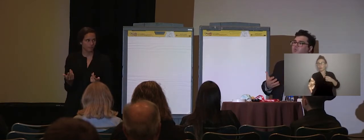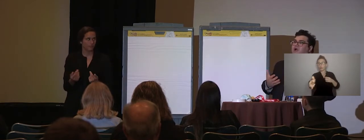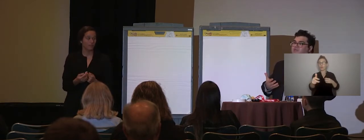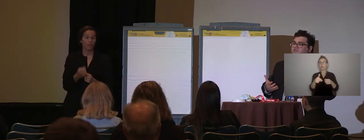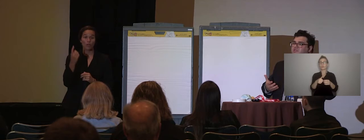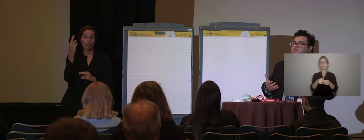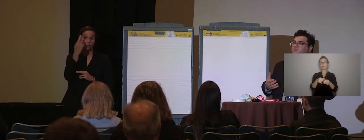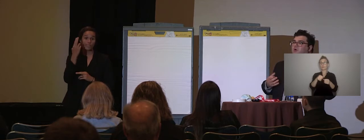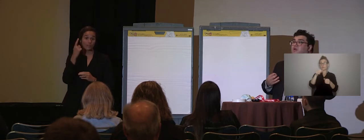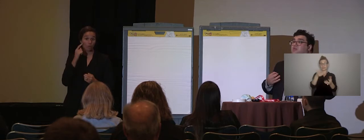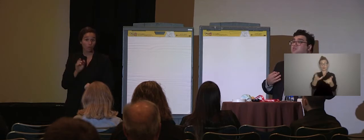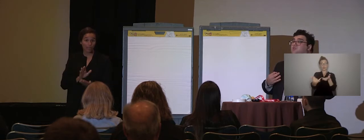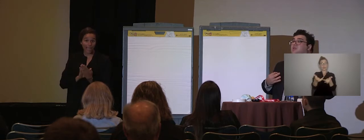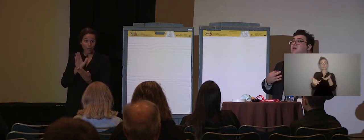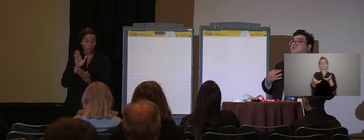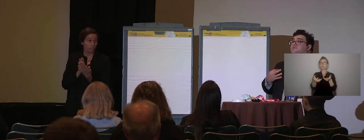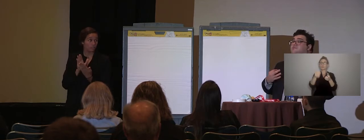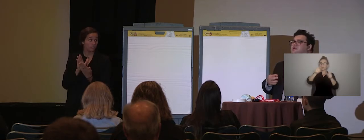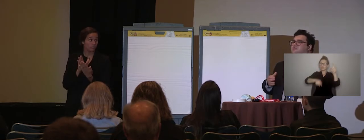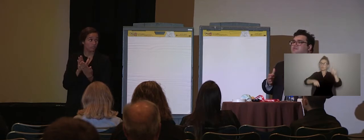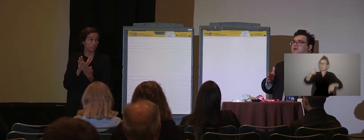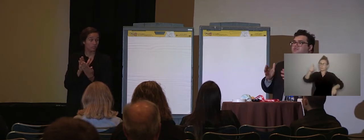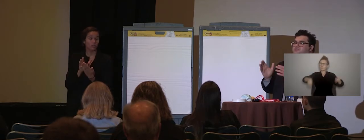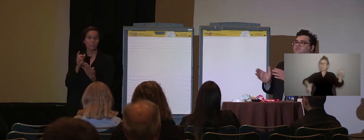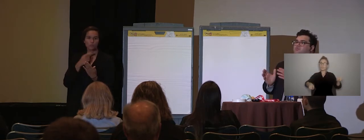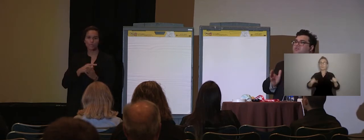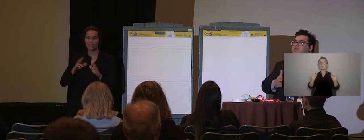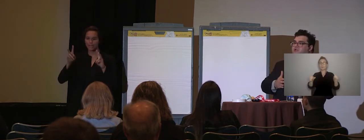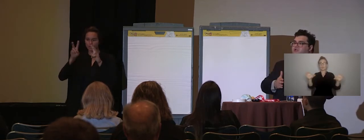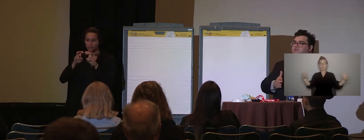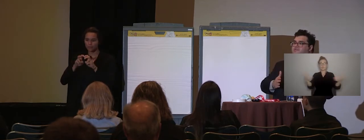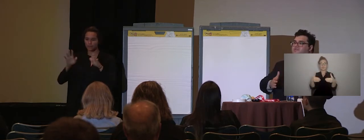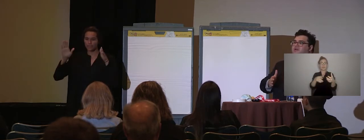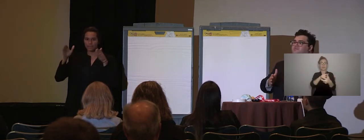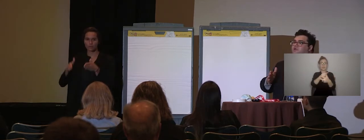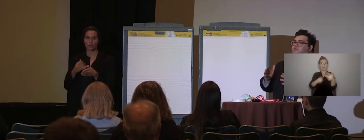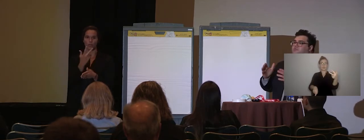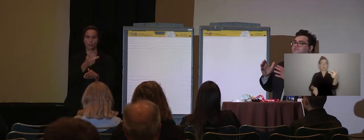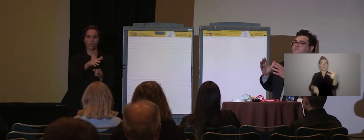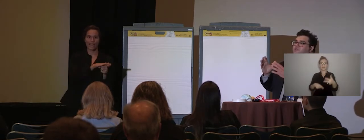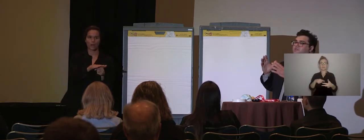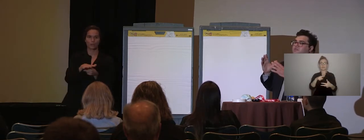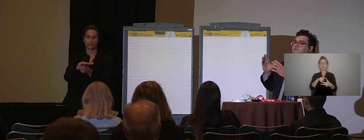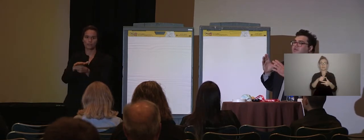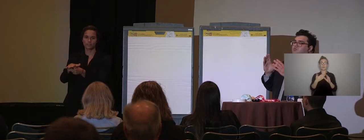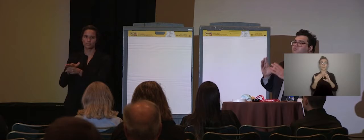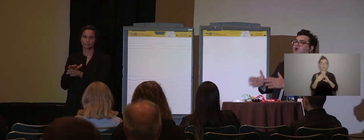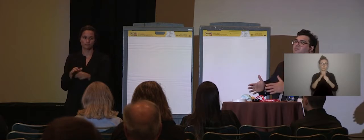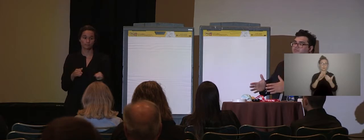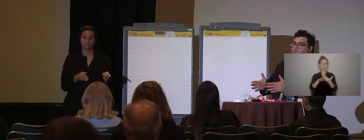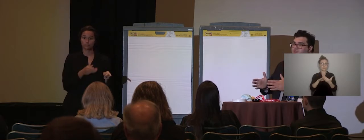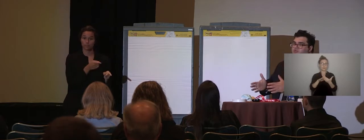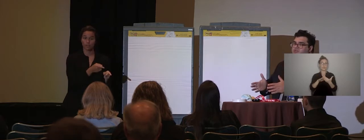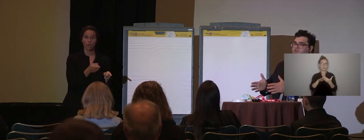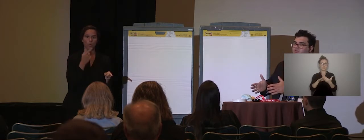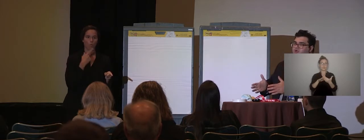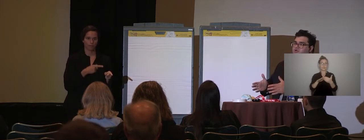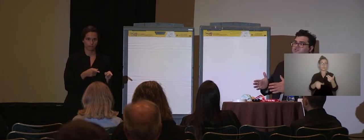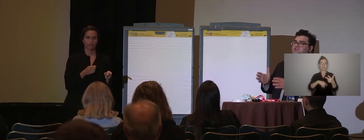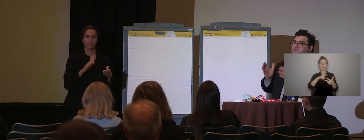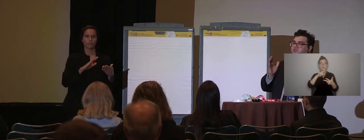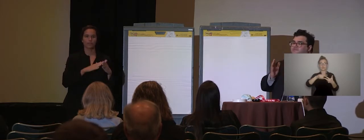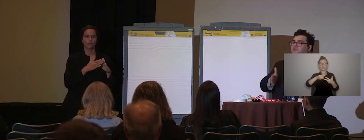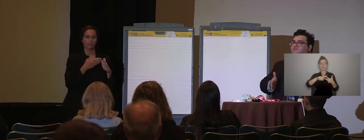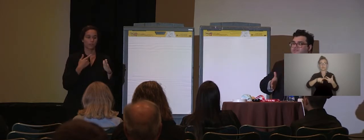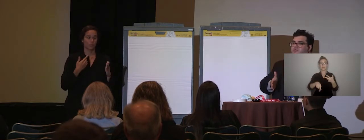vary widely, but you can kind of narrow it down into three areas. You have those that are brought by the community at